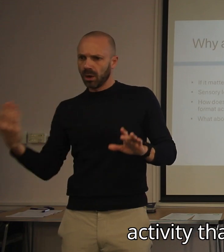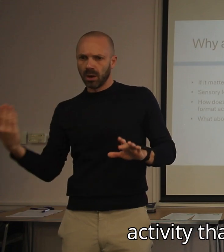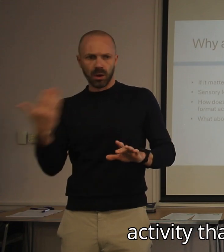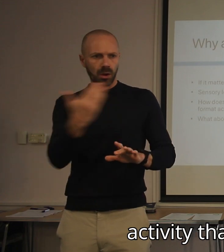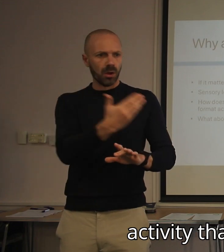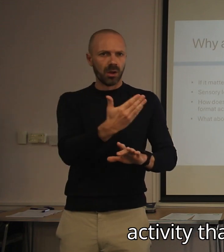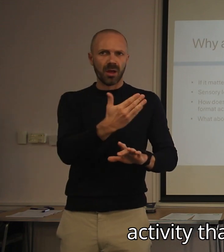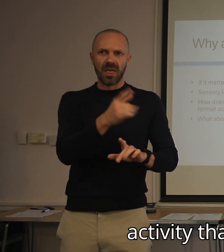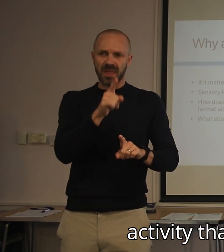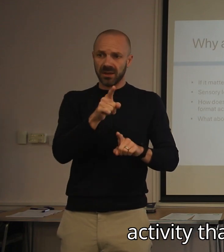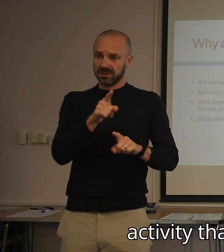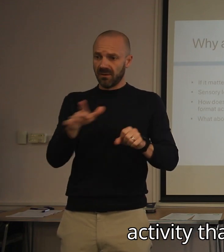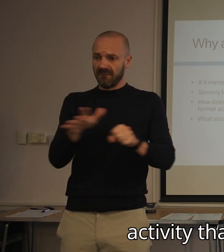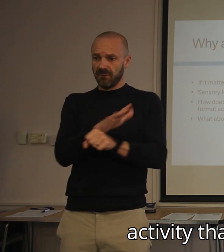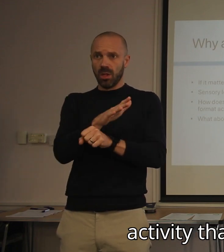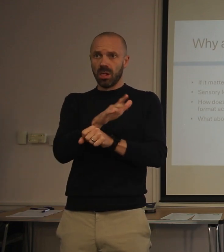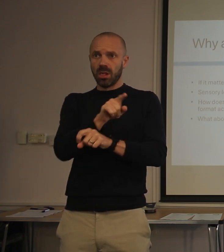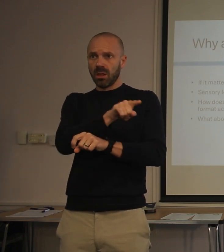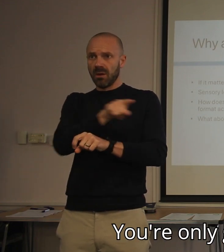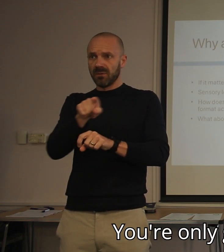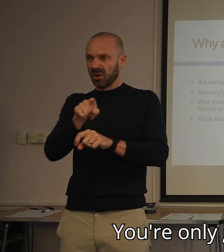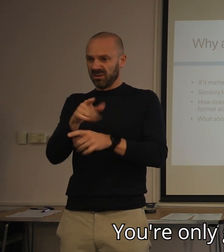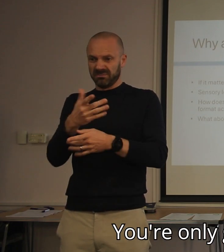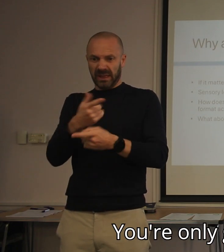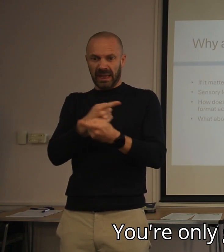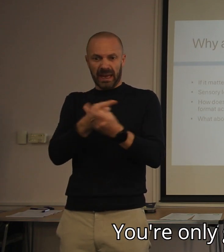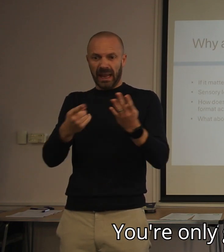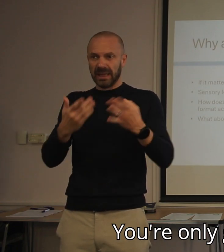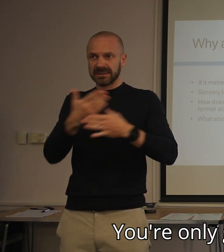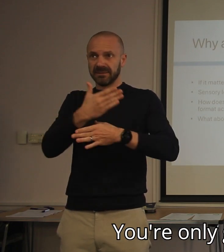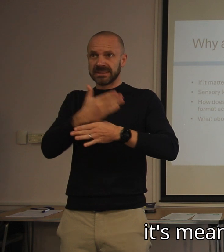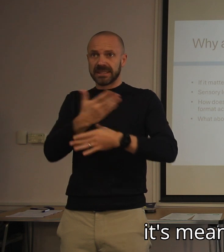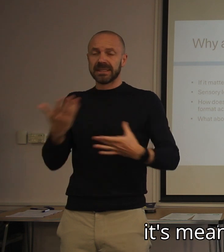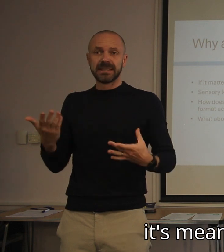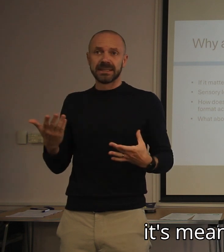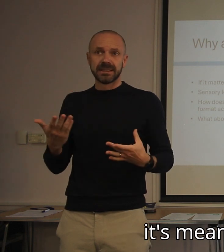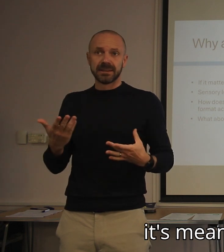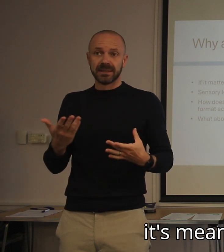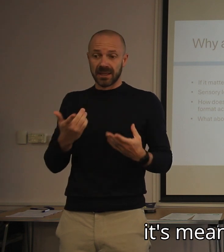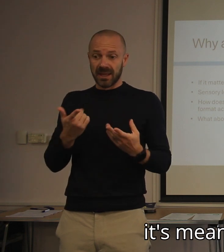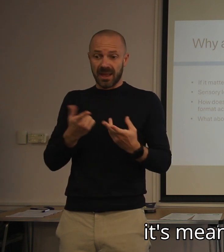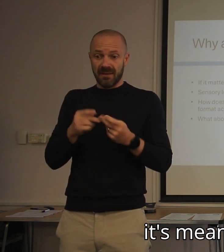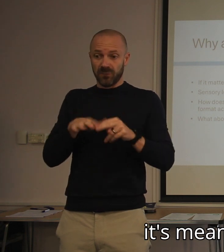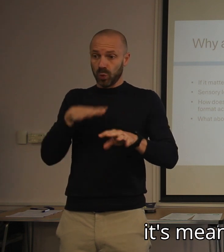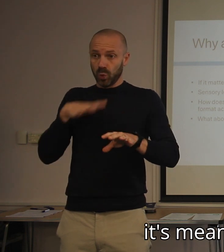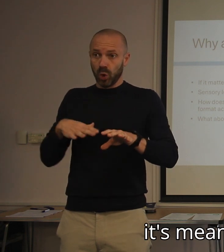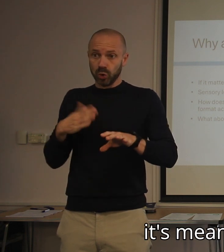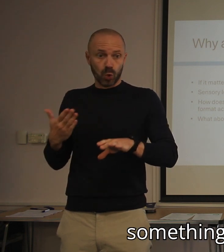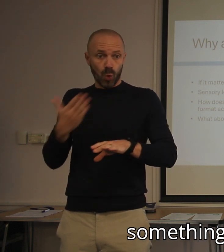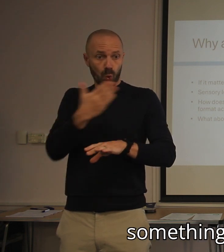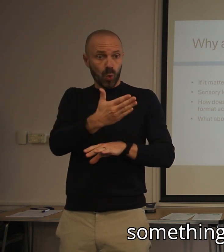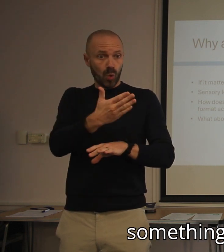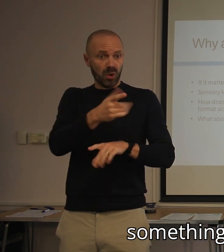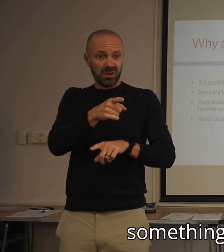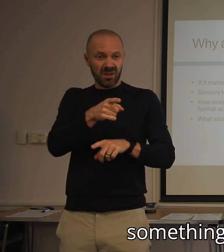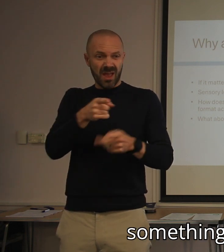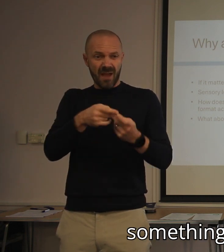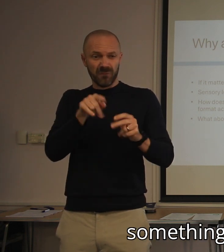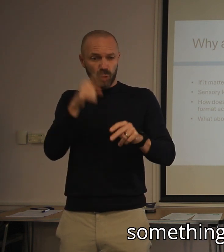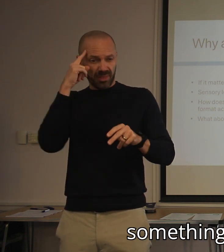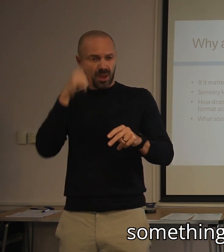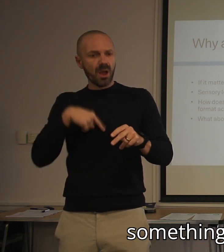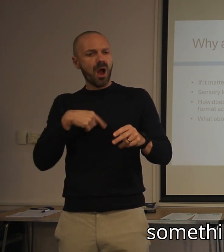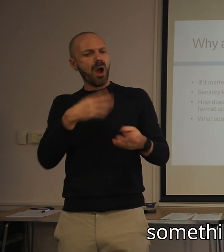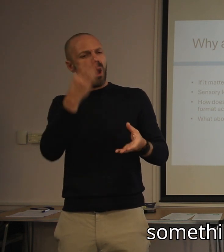of activity that we might choose to do. You're only going to go to something if it's meaningful to you, if you get something out of it.